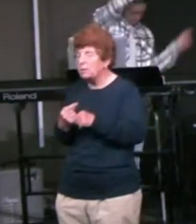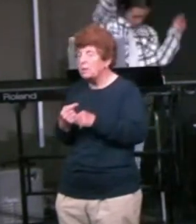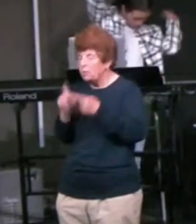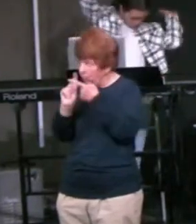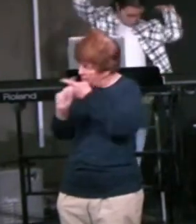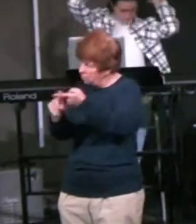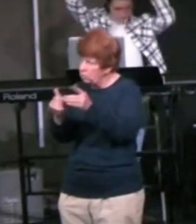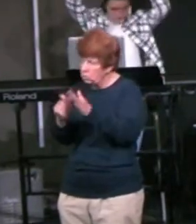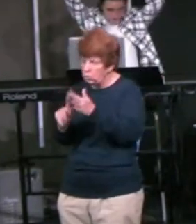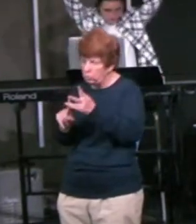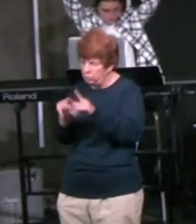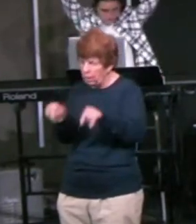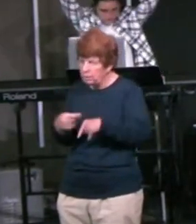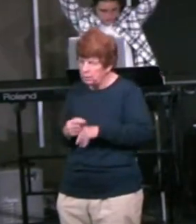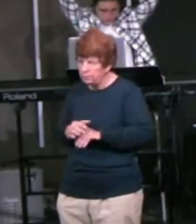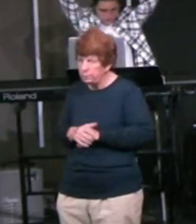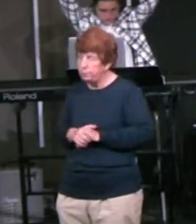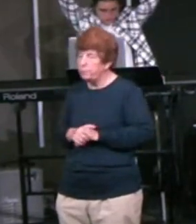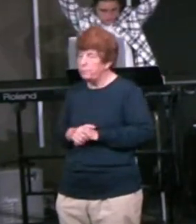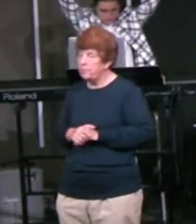us.